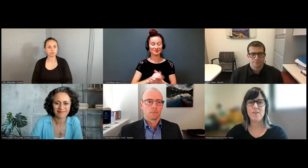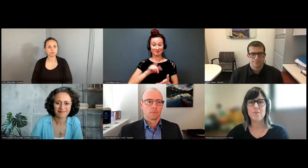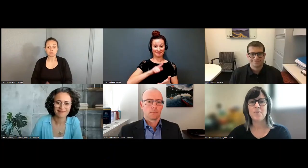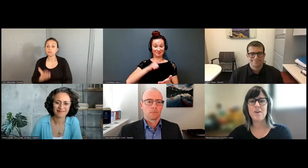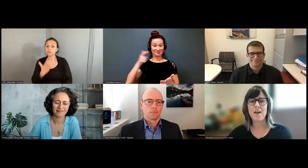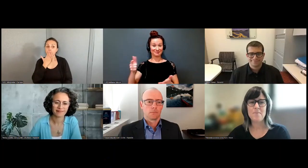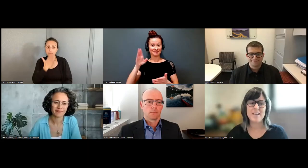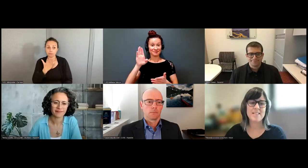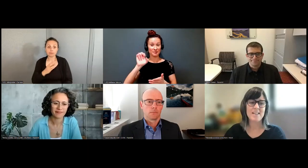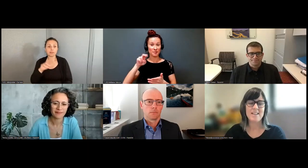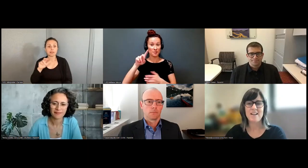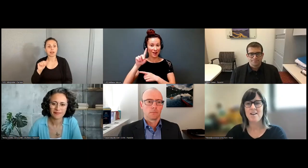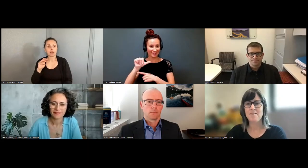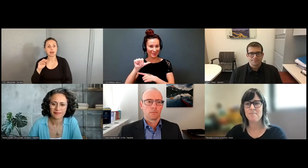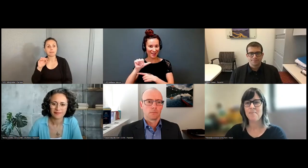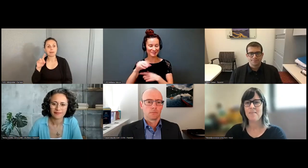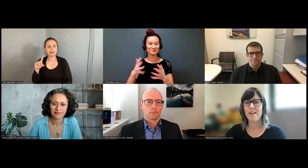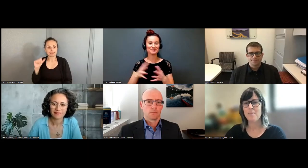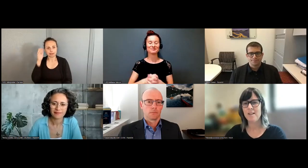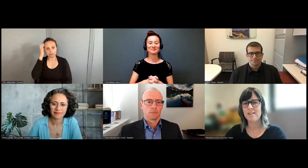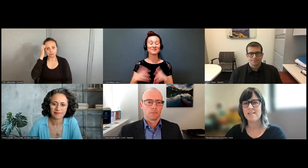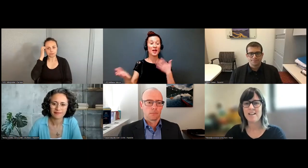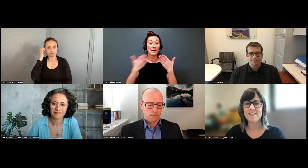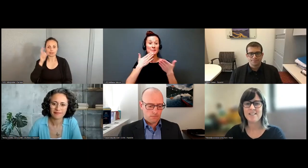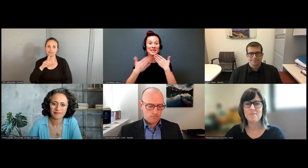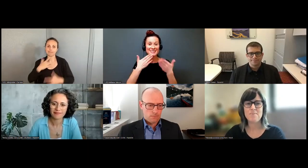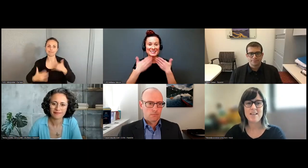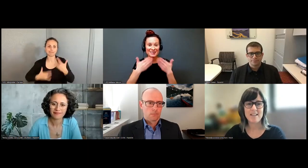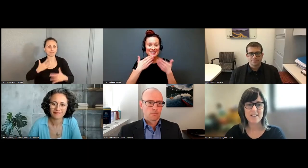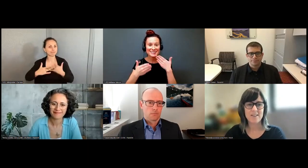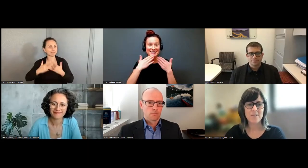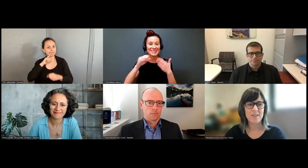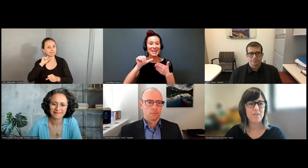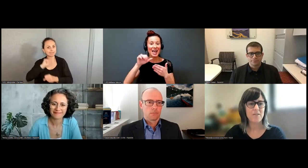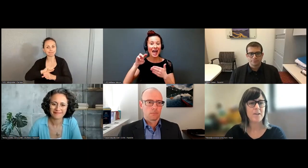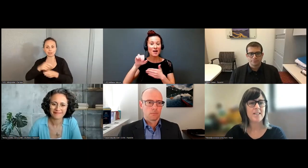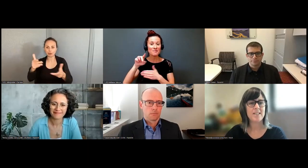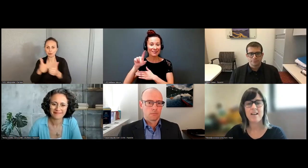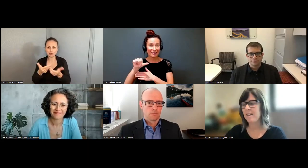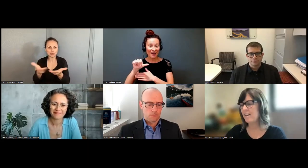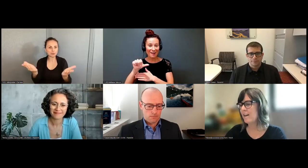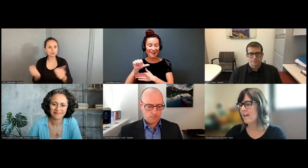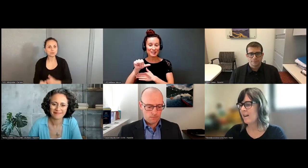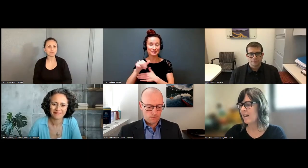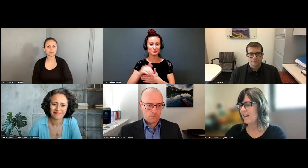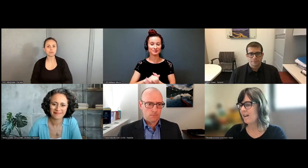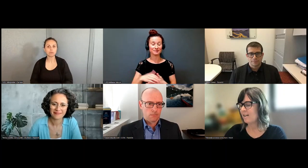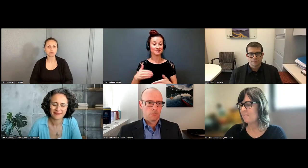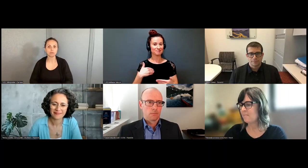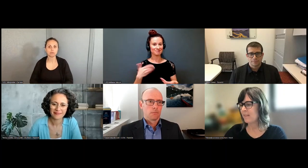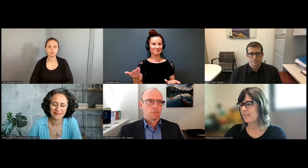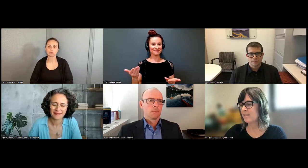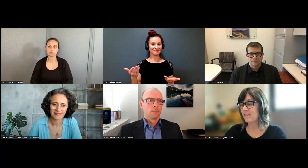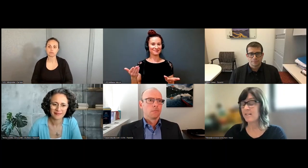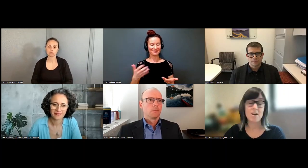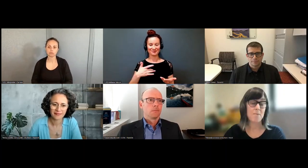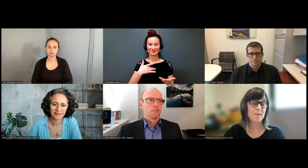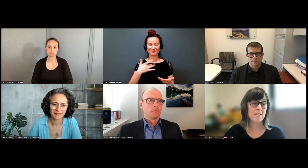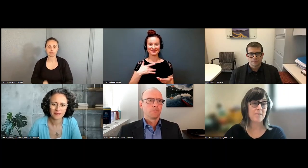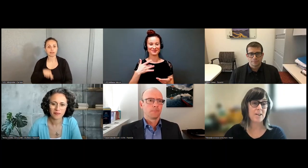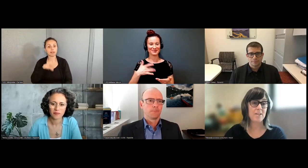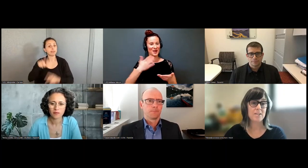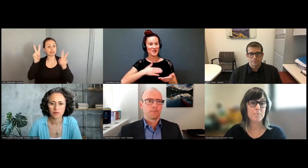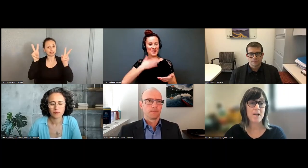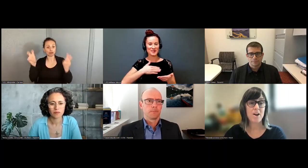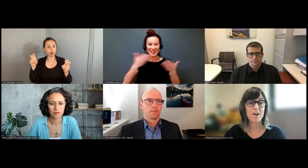Thank you, Amanda. I'm really excited to be here with everybody today. This is a topic